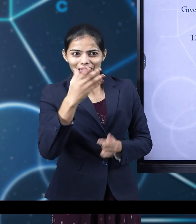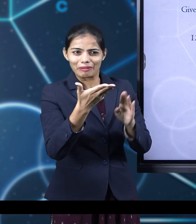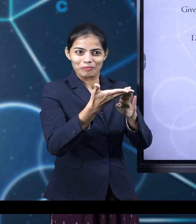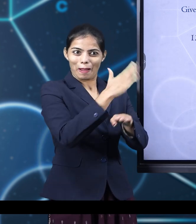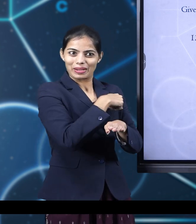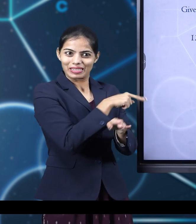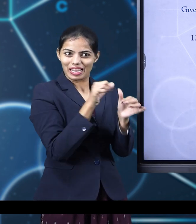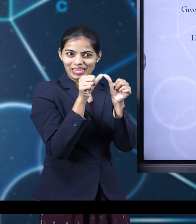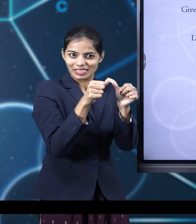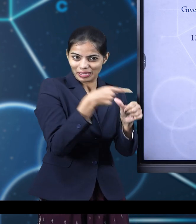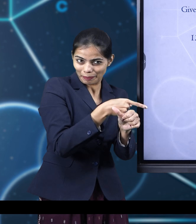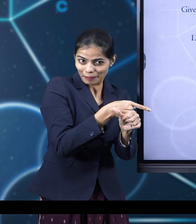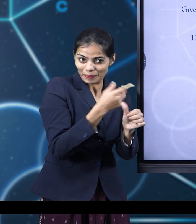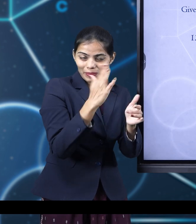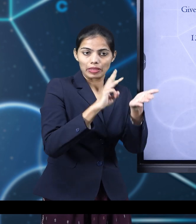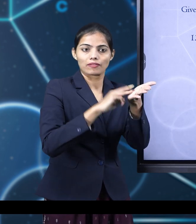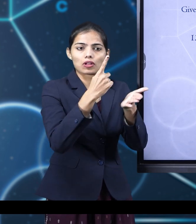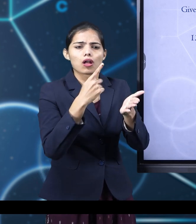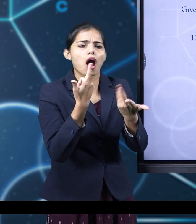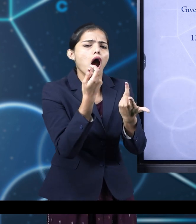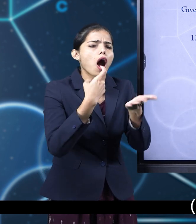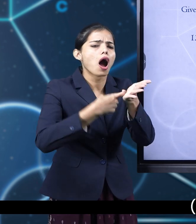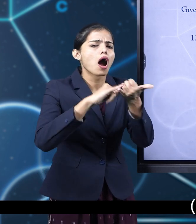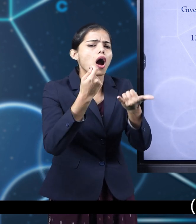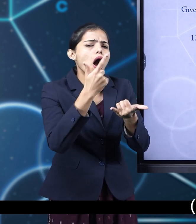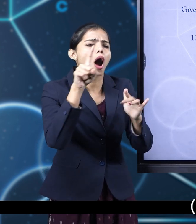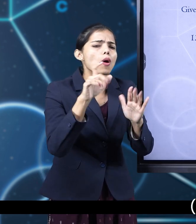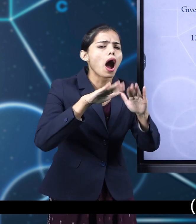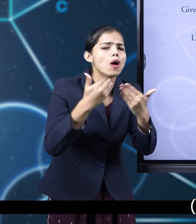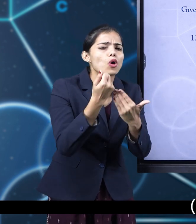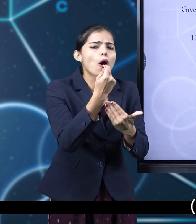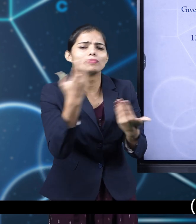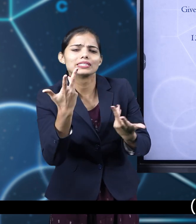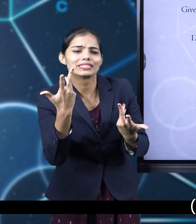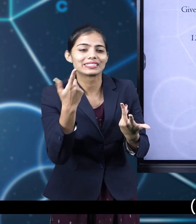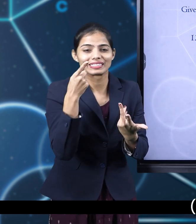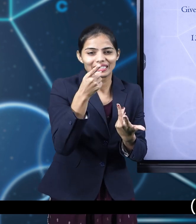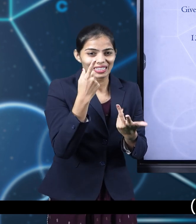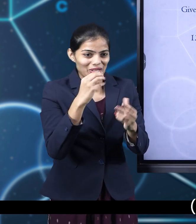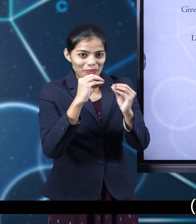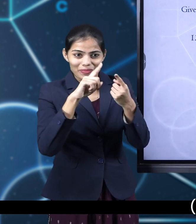12,100 meters square is equal to rupees. How much cost? Let it be X.